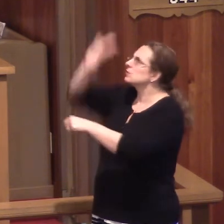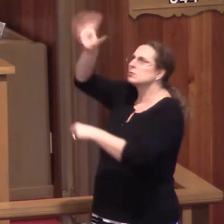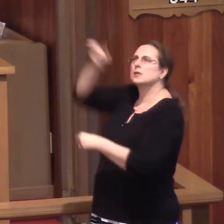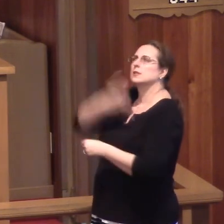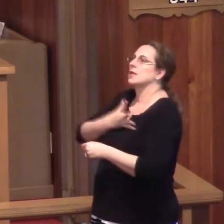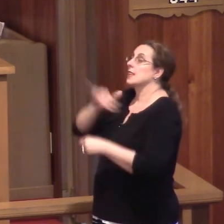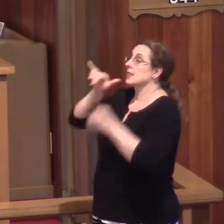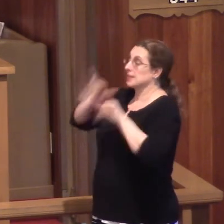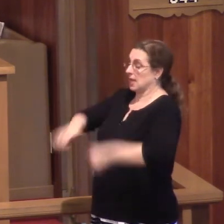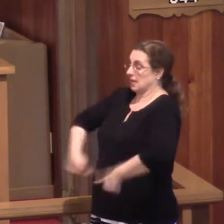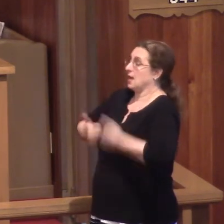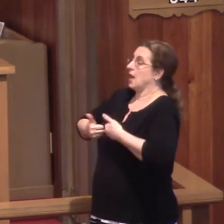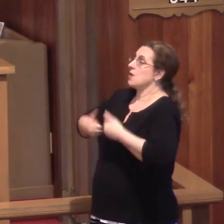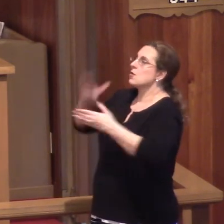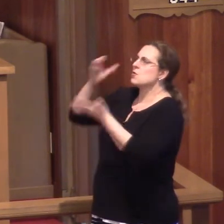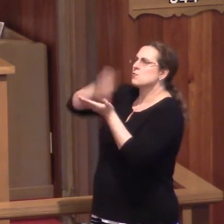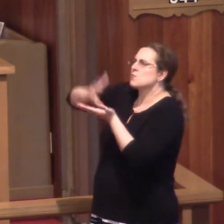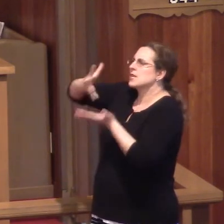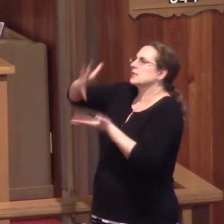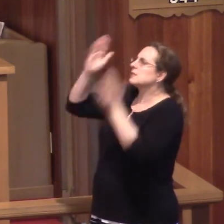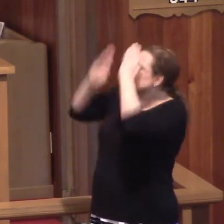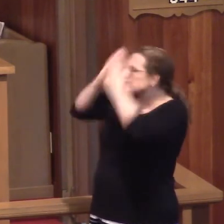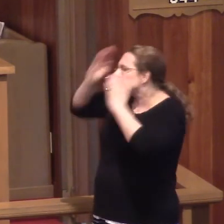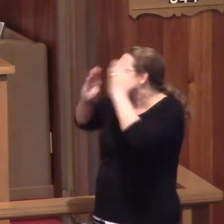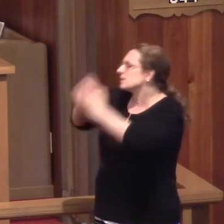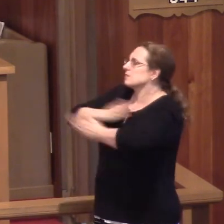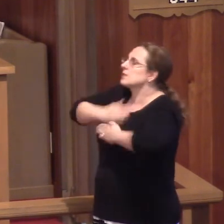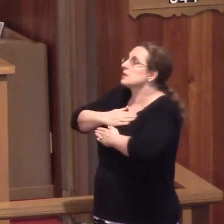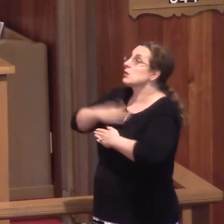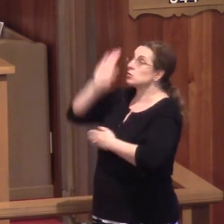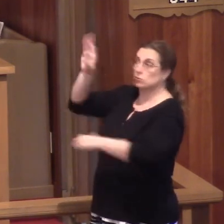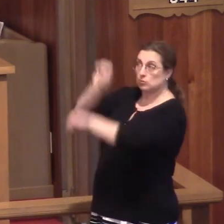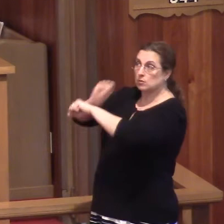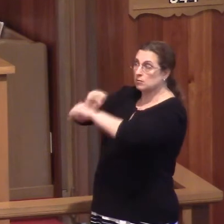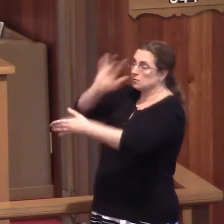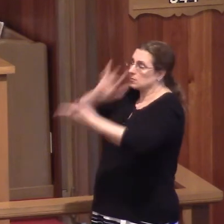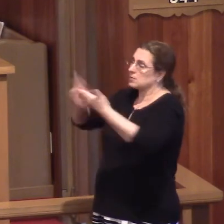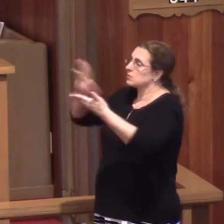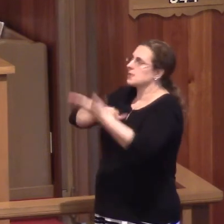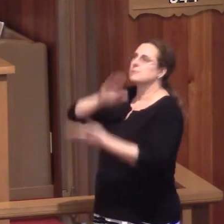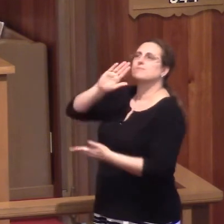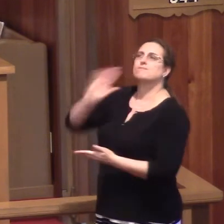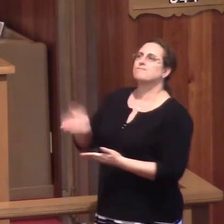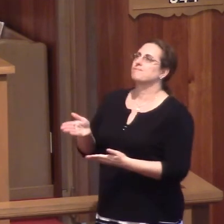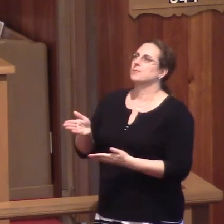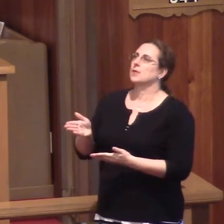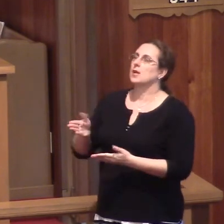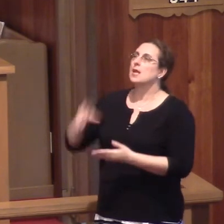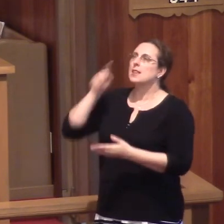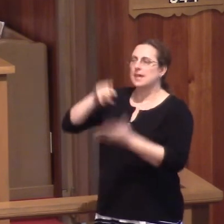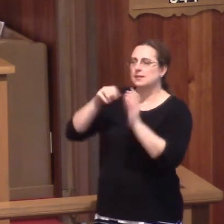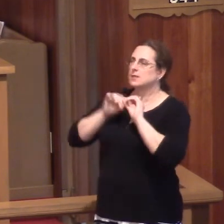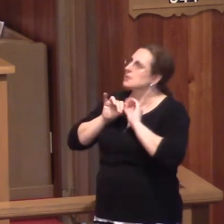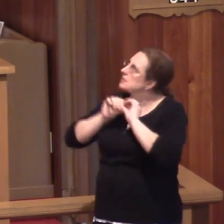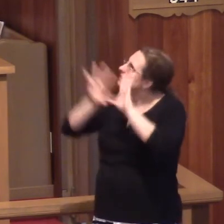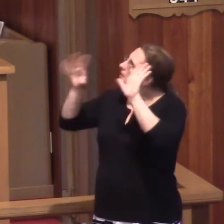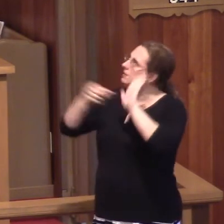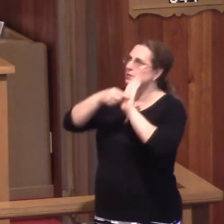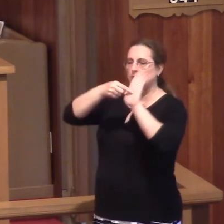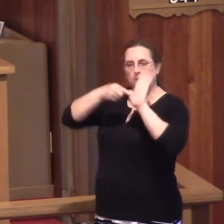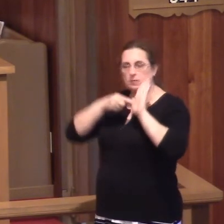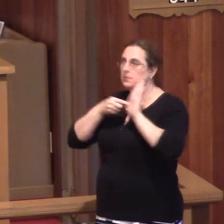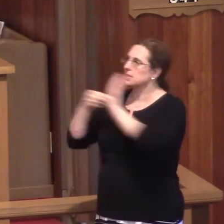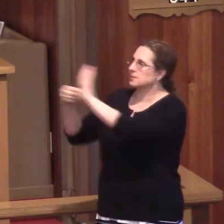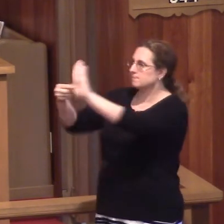grace, That by its riches, cares, and pleasures, Never may your word erase. Let the clear